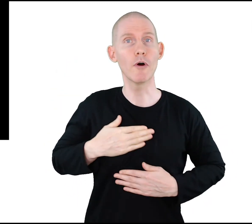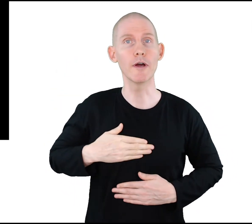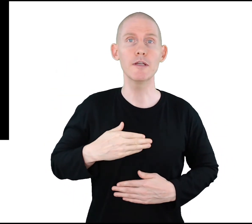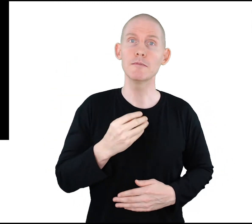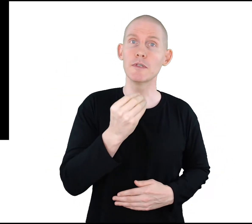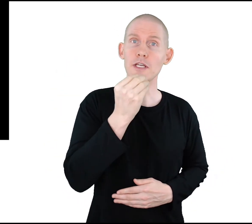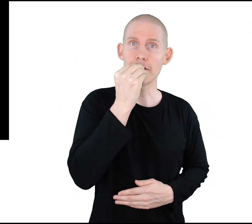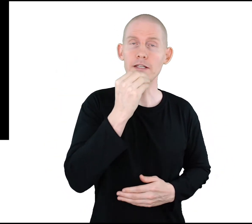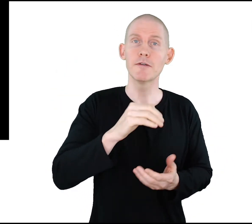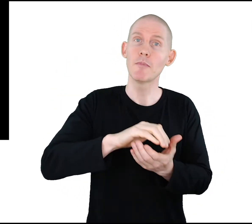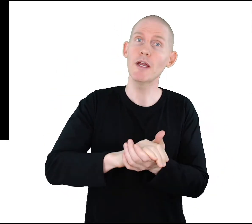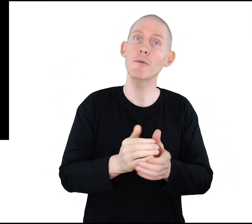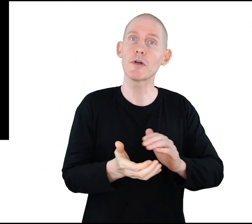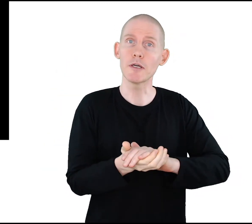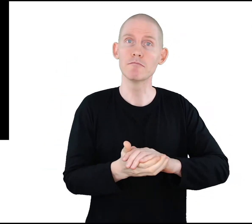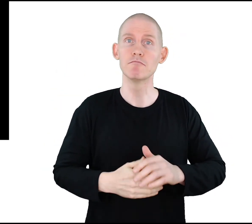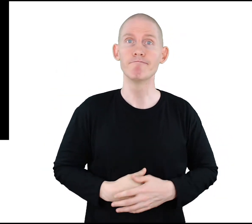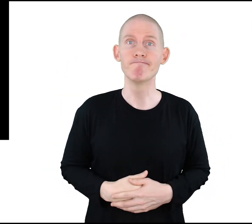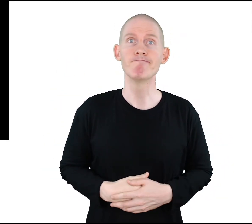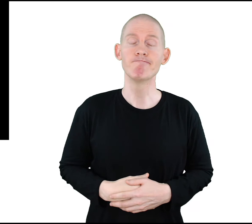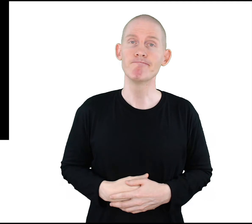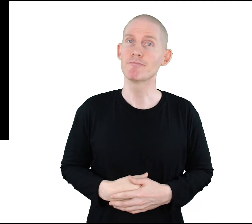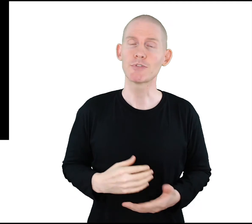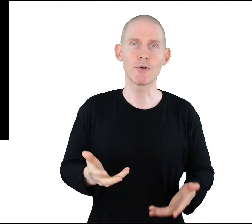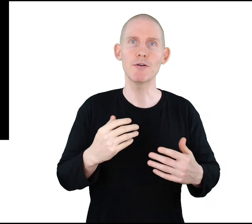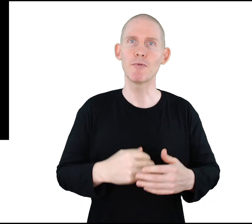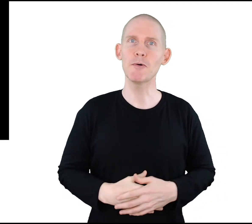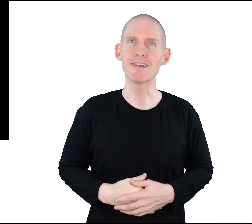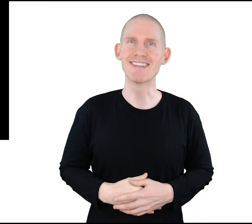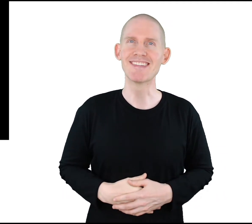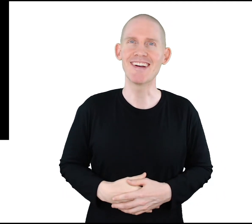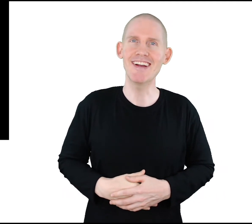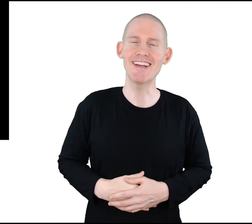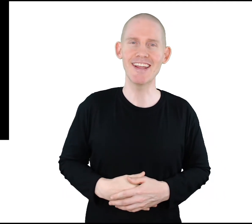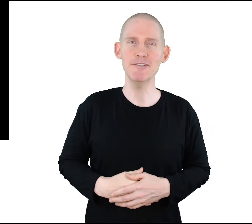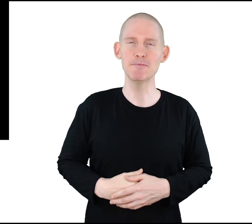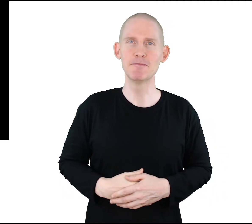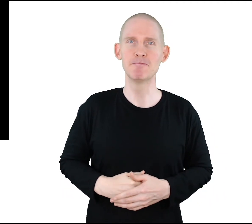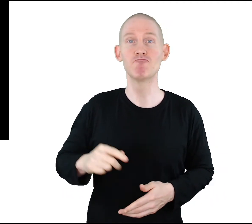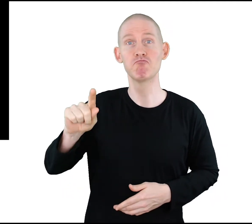enjoy eat hamburger. Straightforward. All right, again.